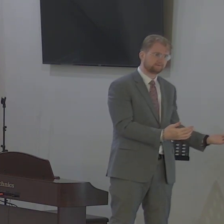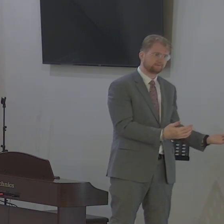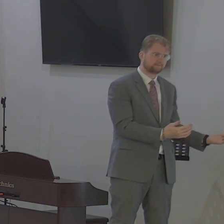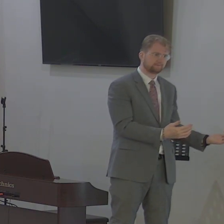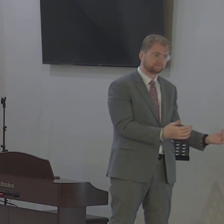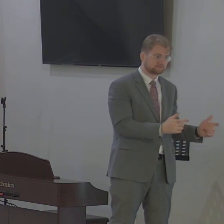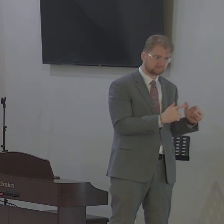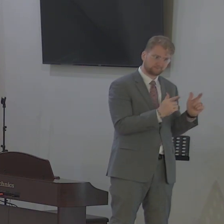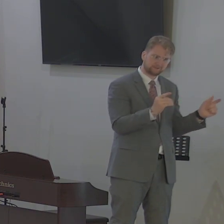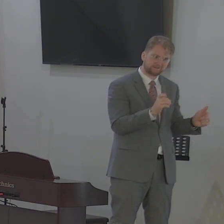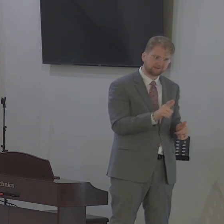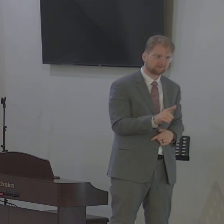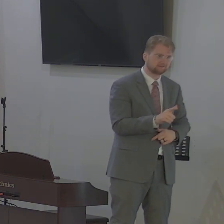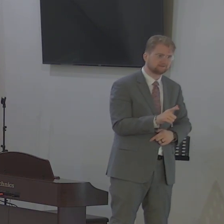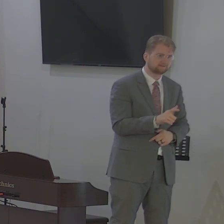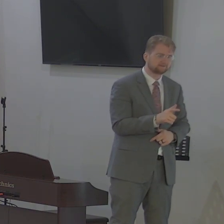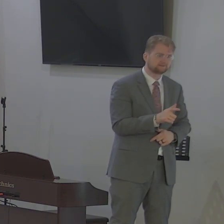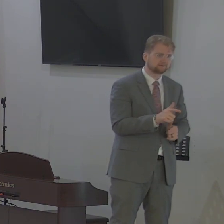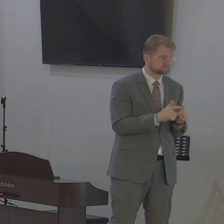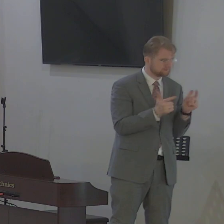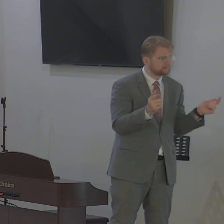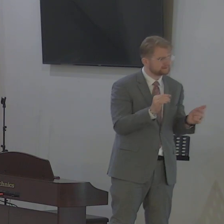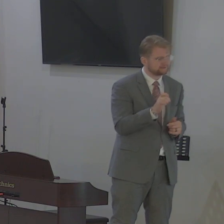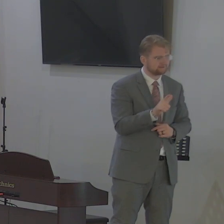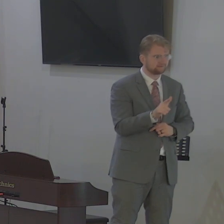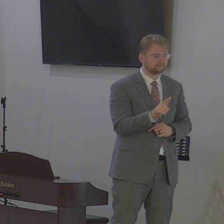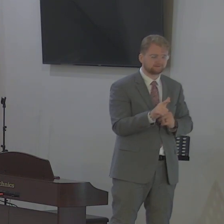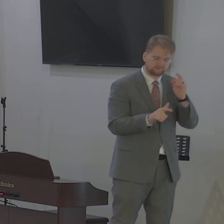It's a big deal. It's a big deal.